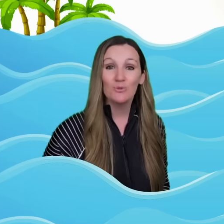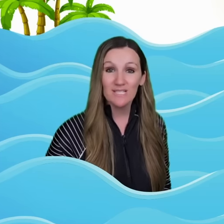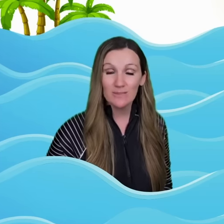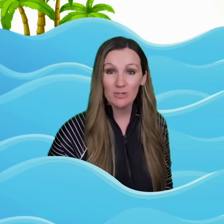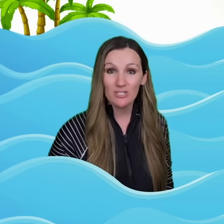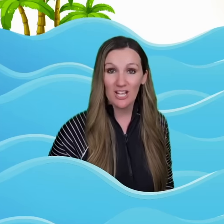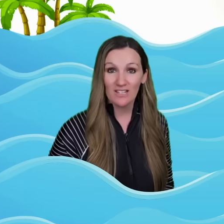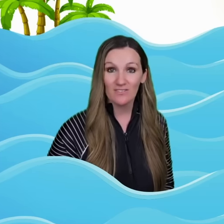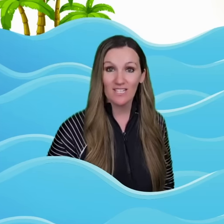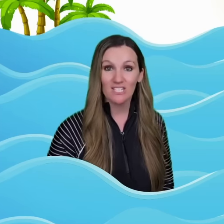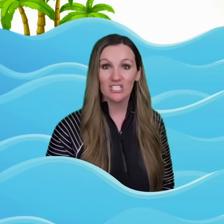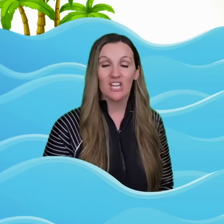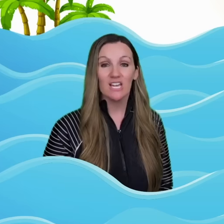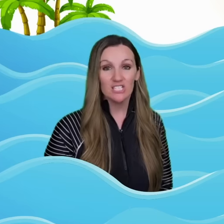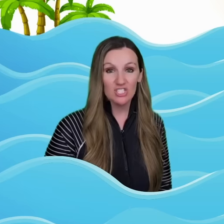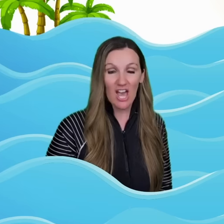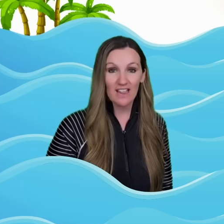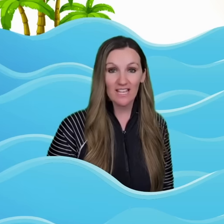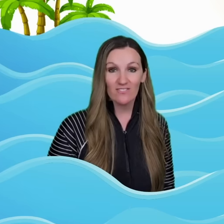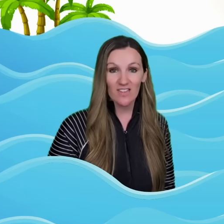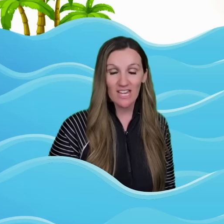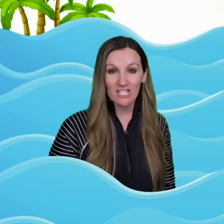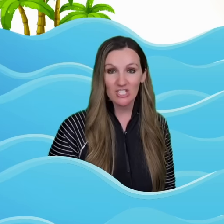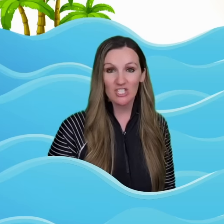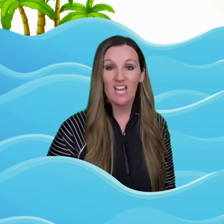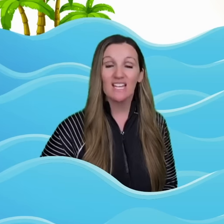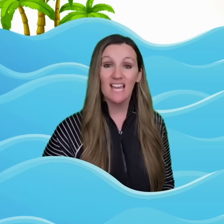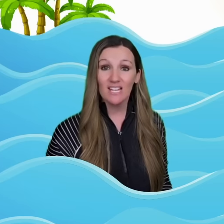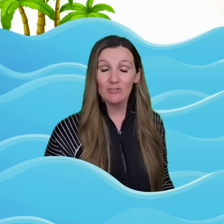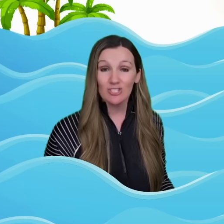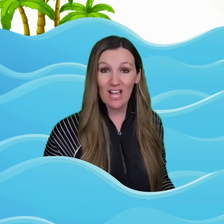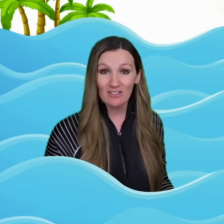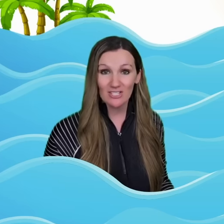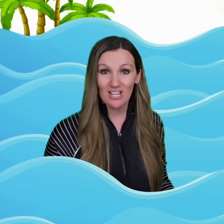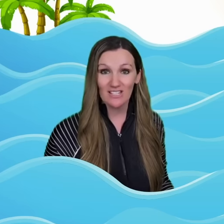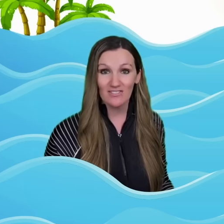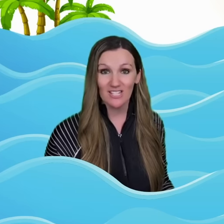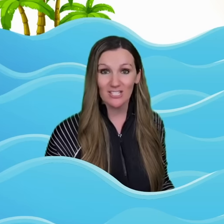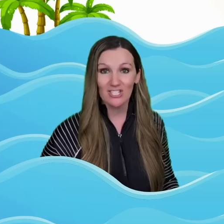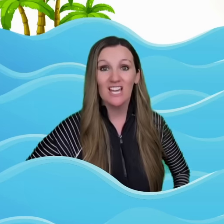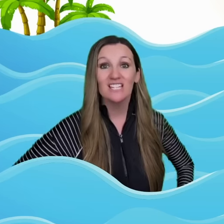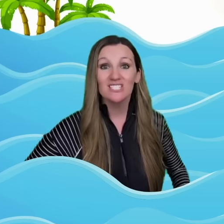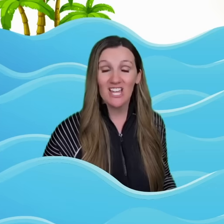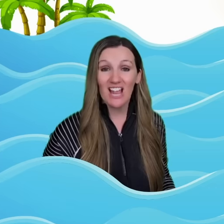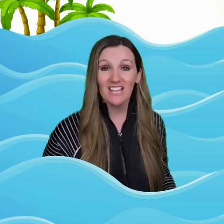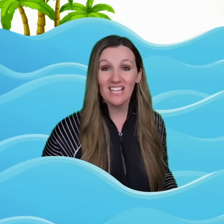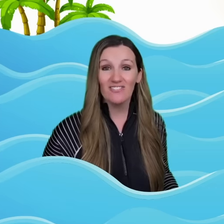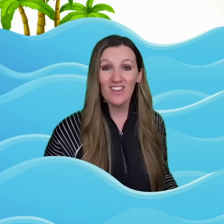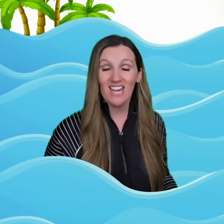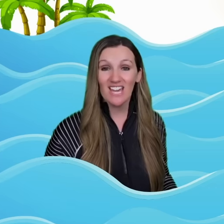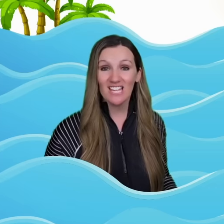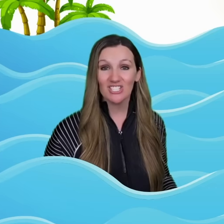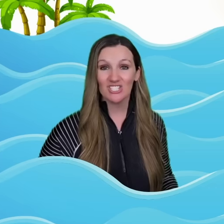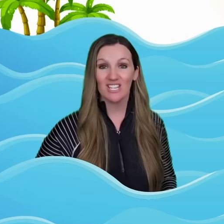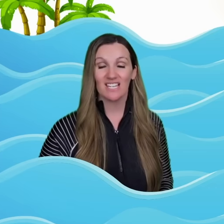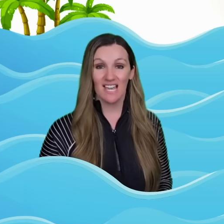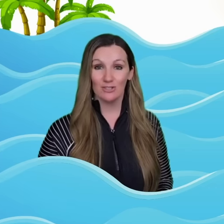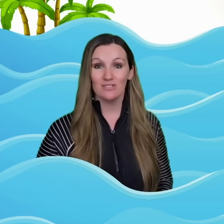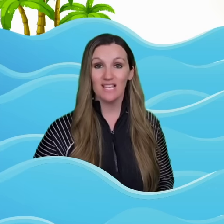whisper jellyfish? Jellyfish. Can you shout jellyfish? Jellyfish. Jellyfish. Can you say it